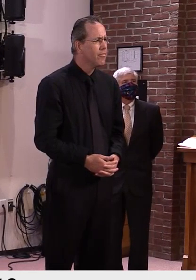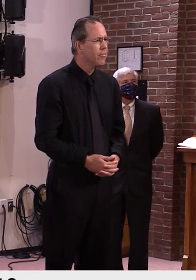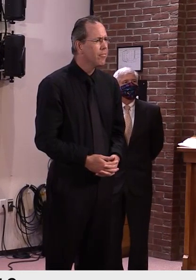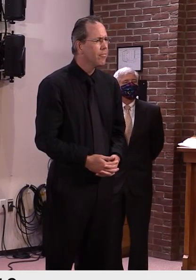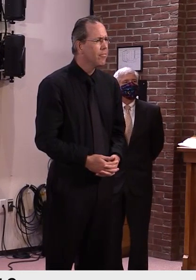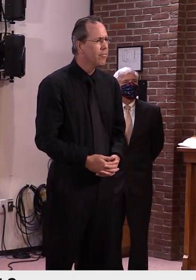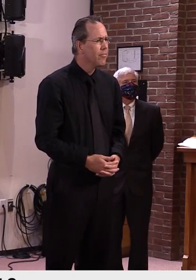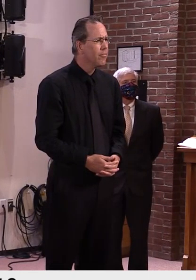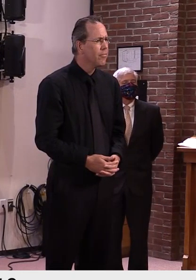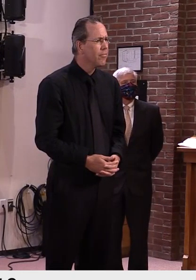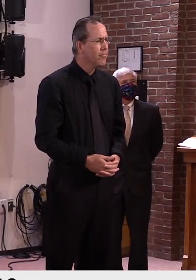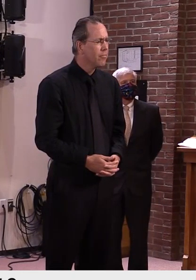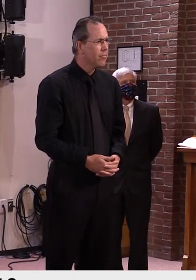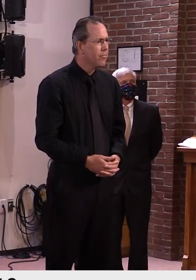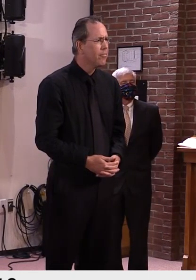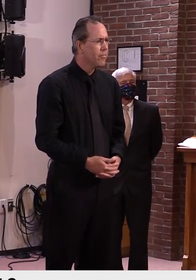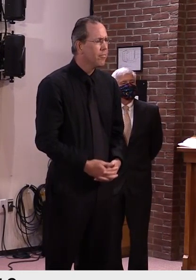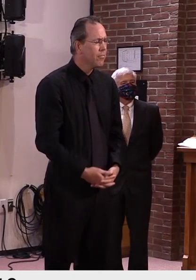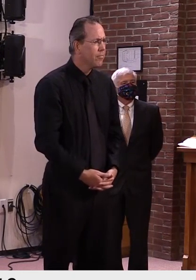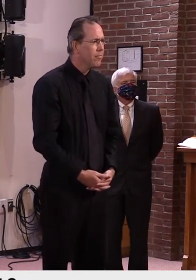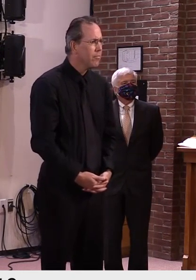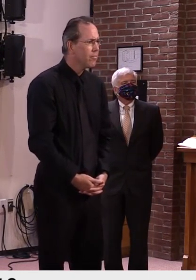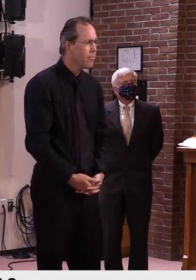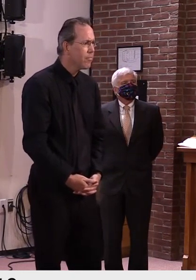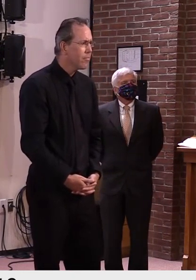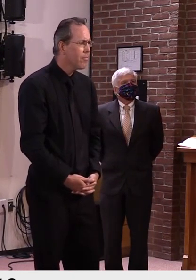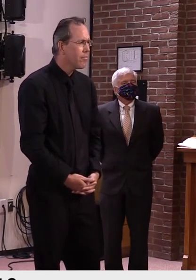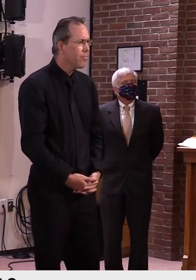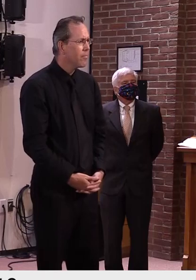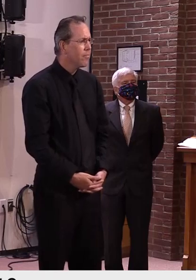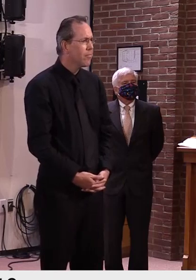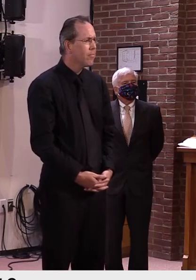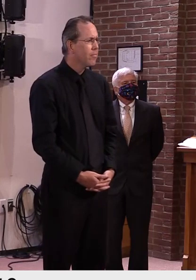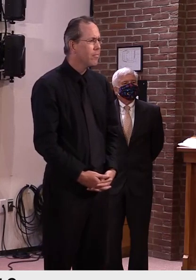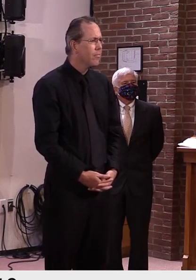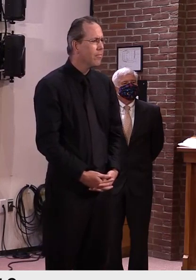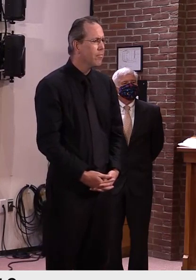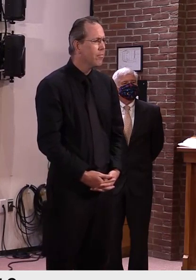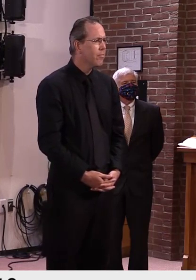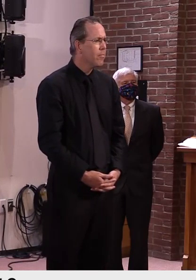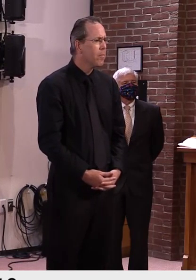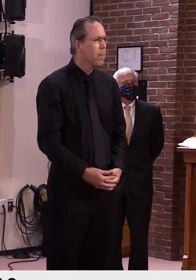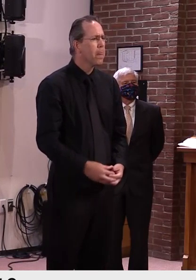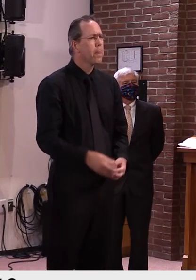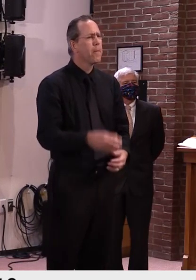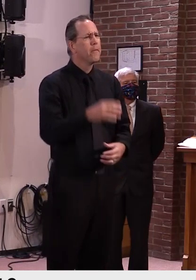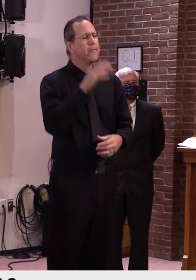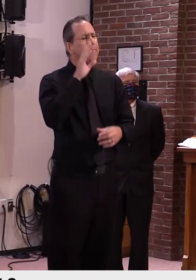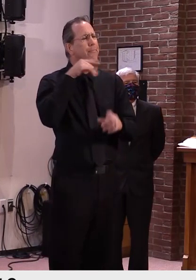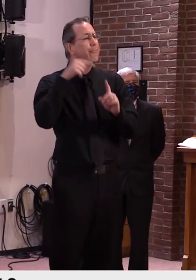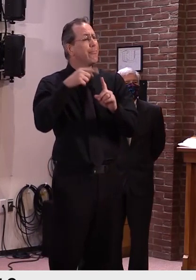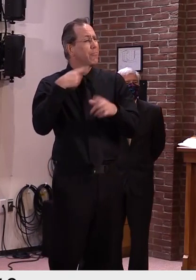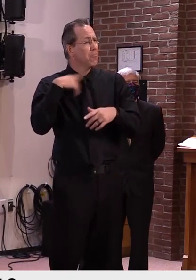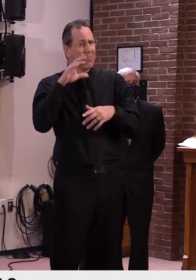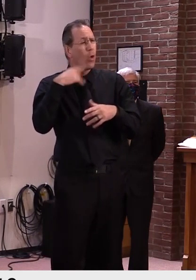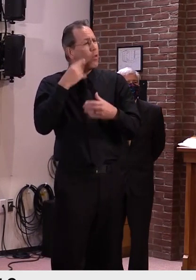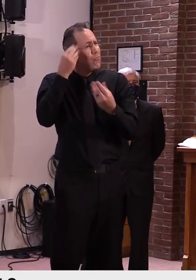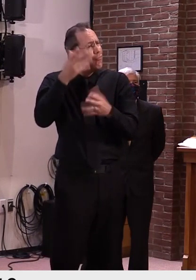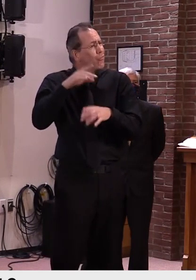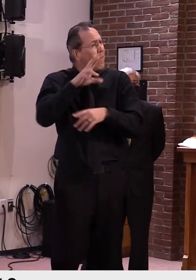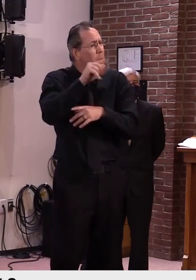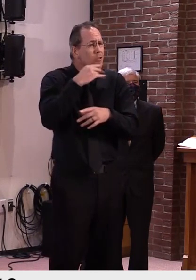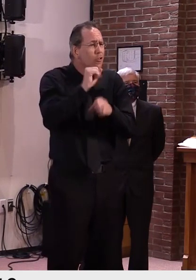its performance has been, and specifically whether it has saved any money. In the last, recent press reports